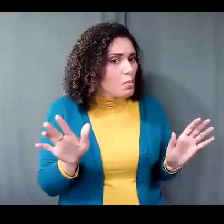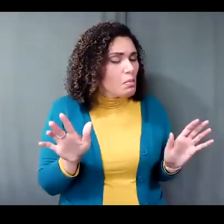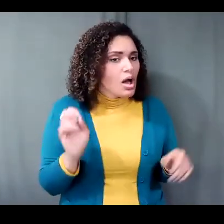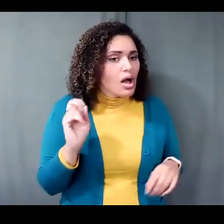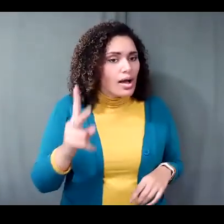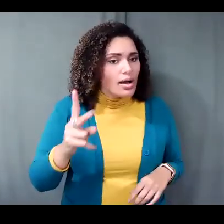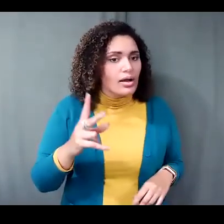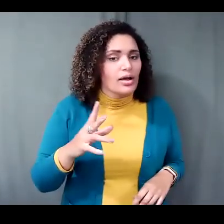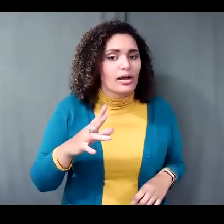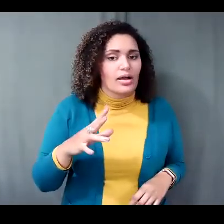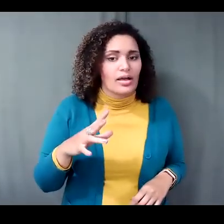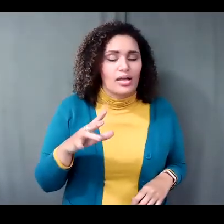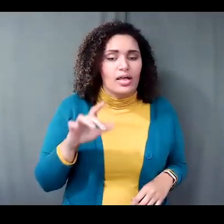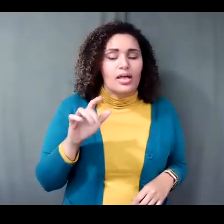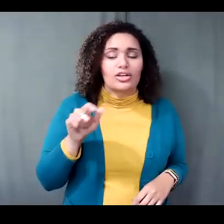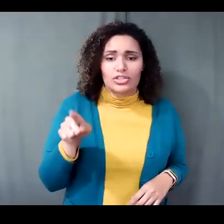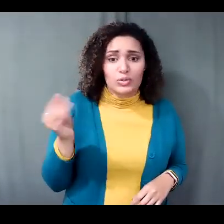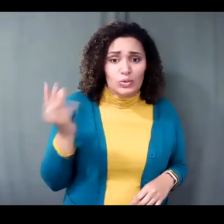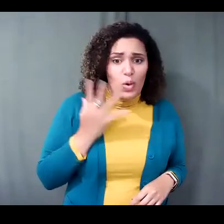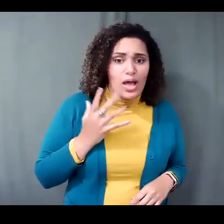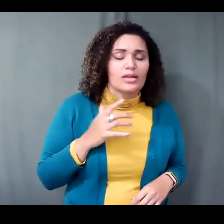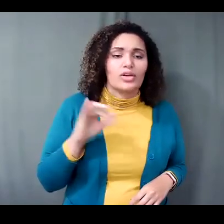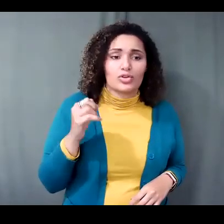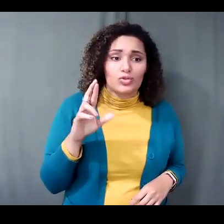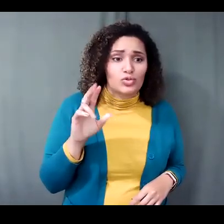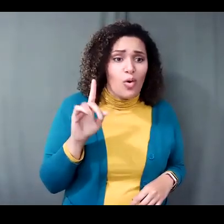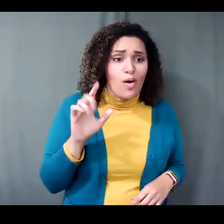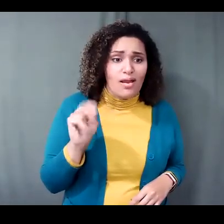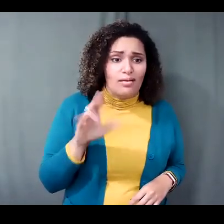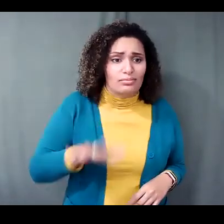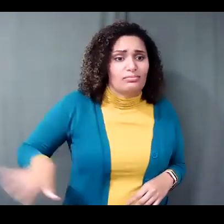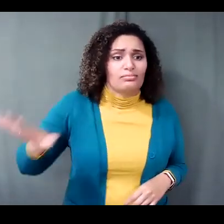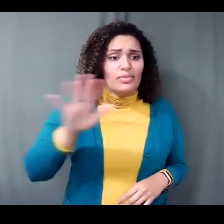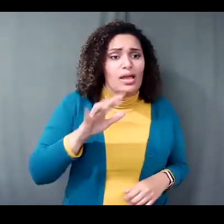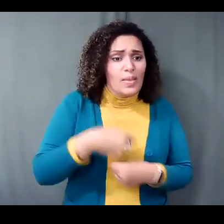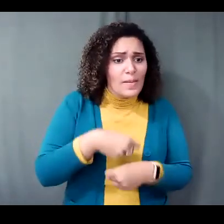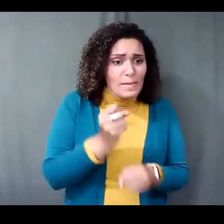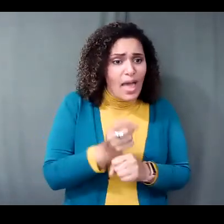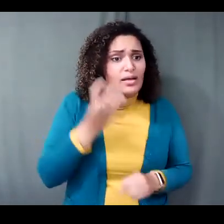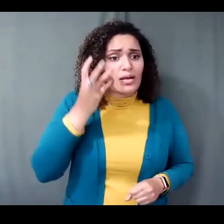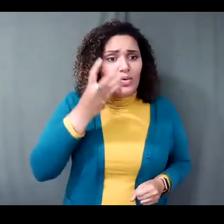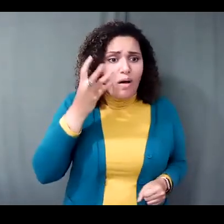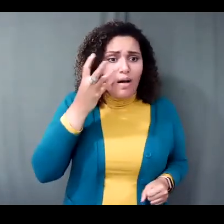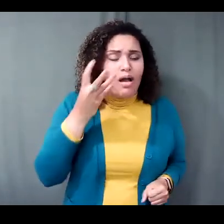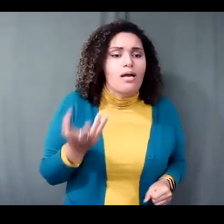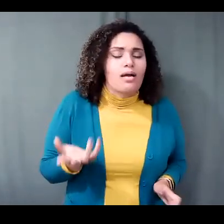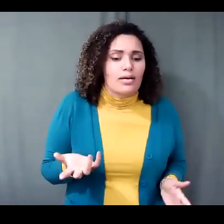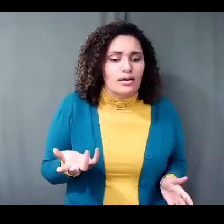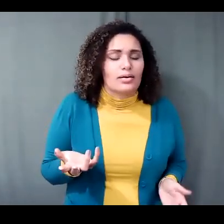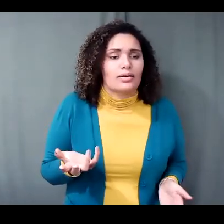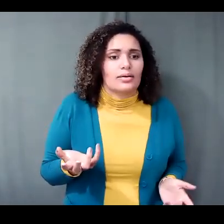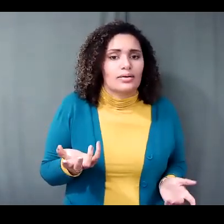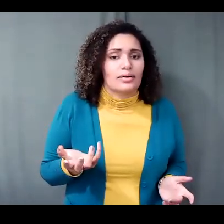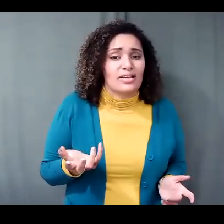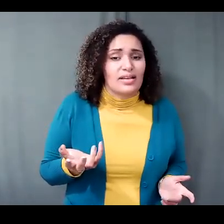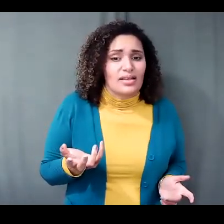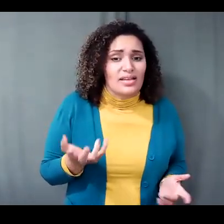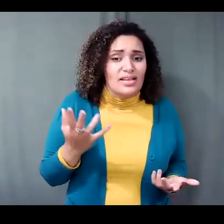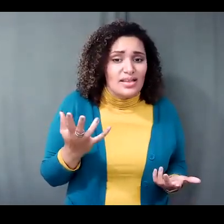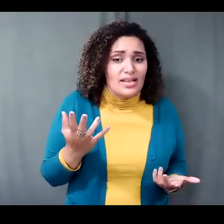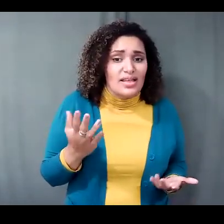so what Lucien told us, said, yeah, and in Jordan, they make this wine and then they